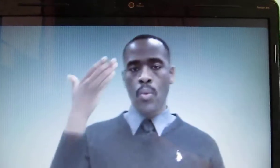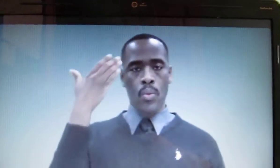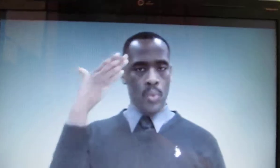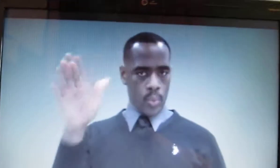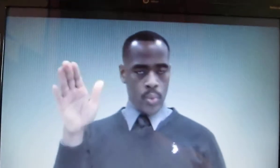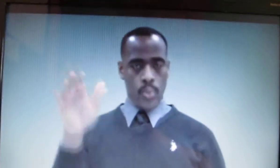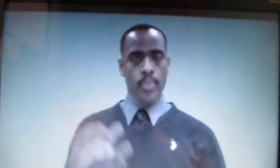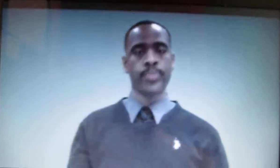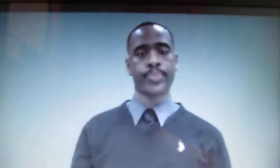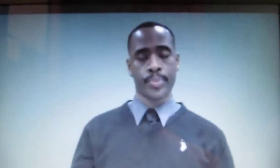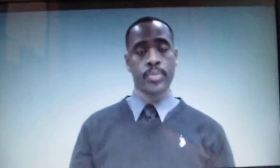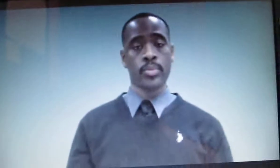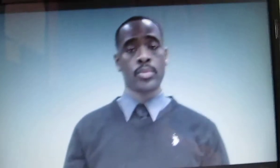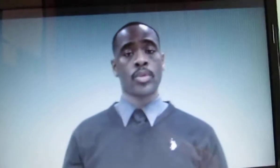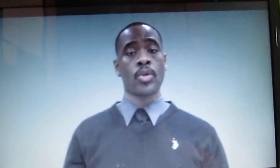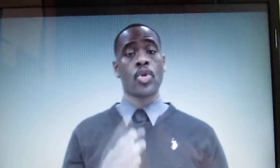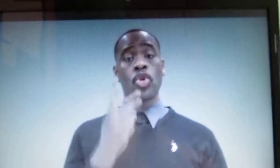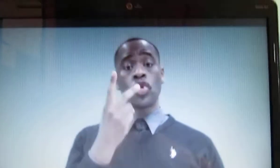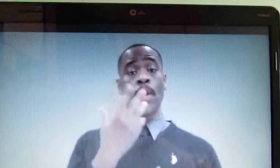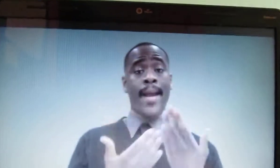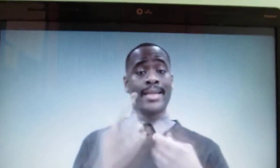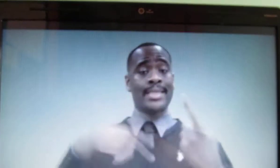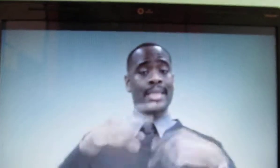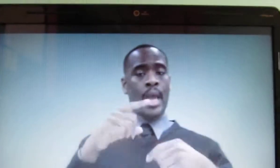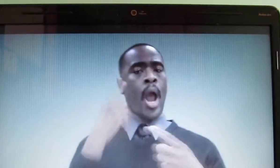one hand. No with two hands or one hand.